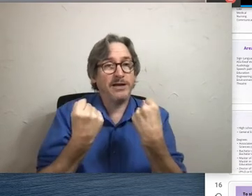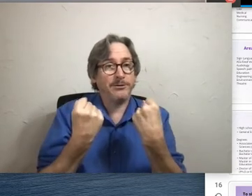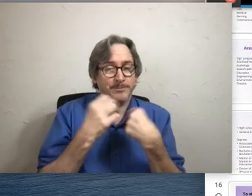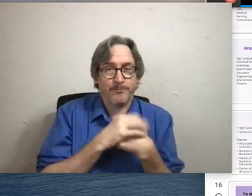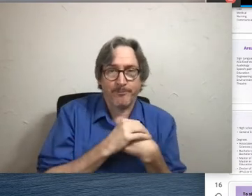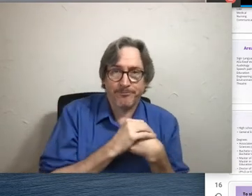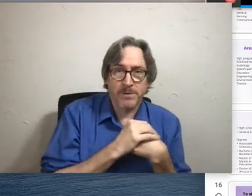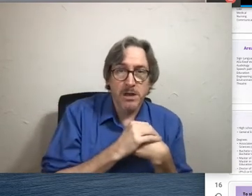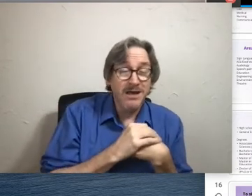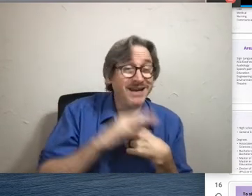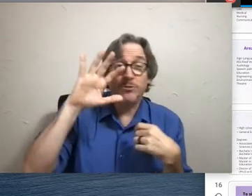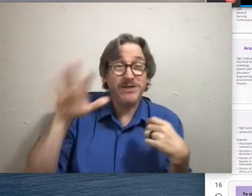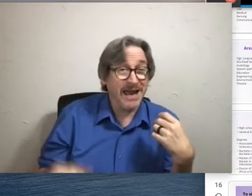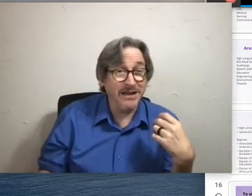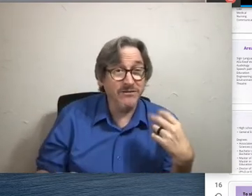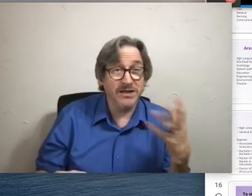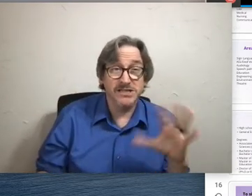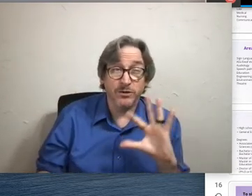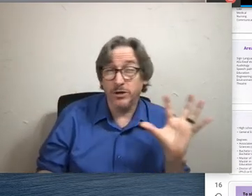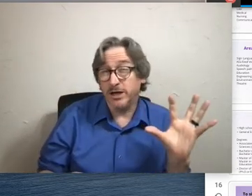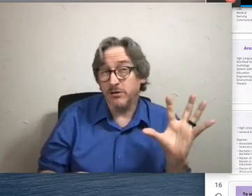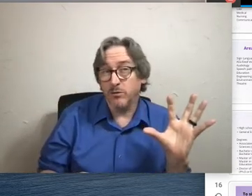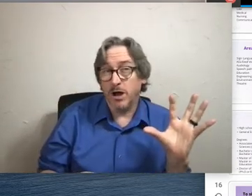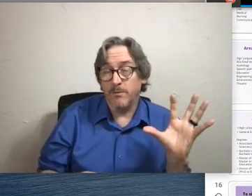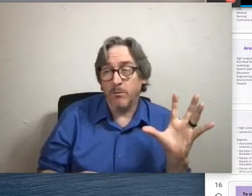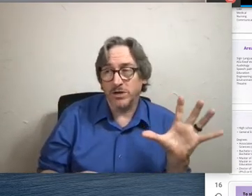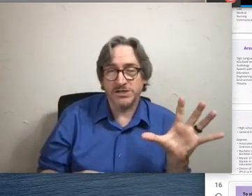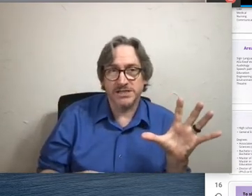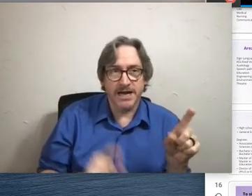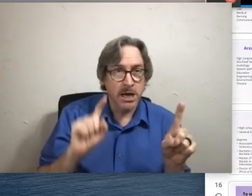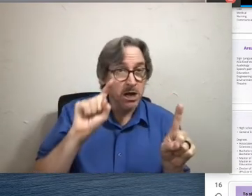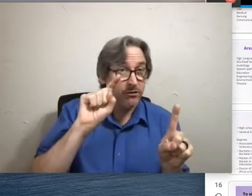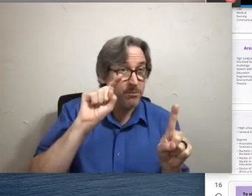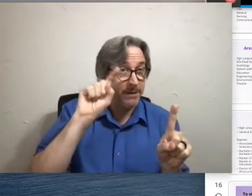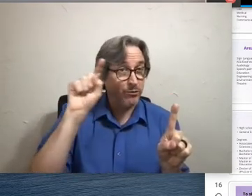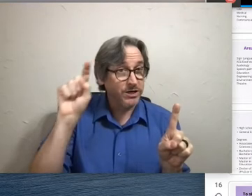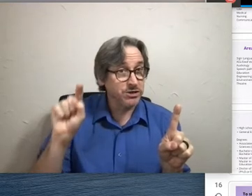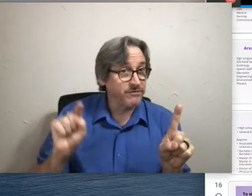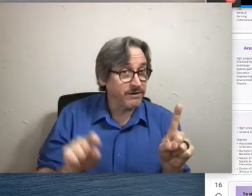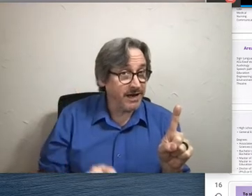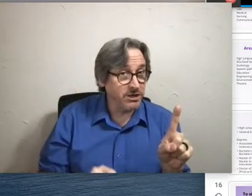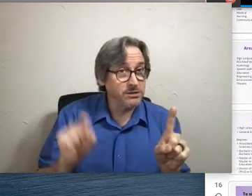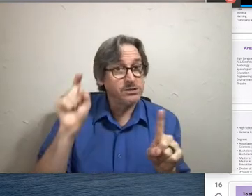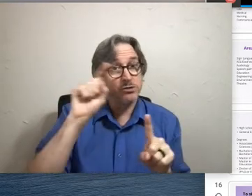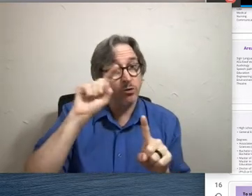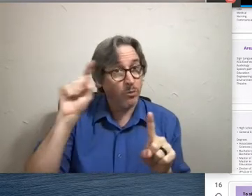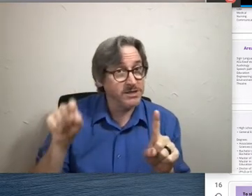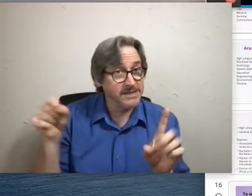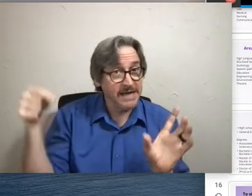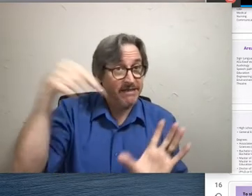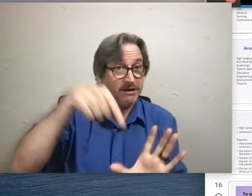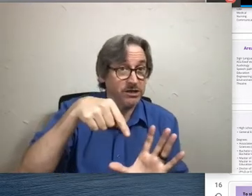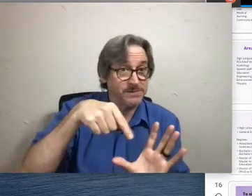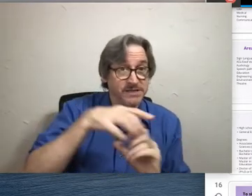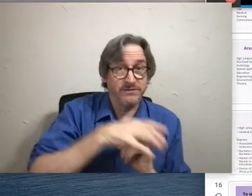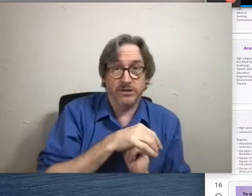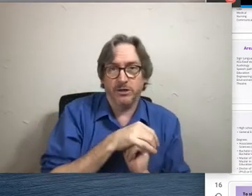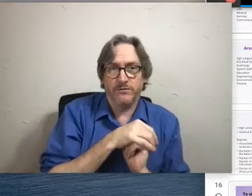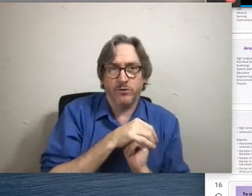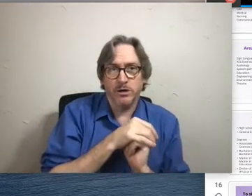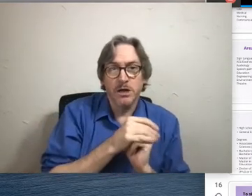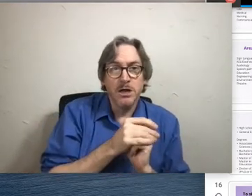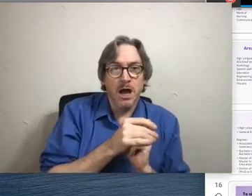break. And again, with any of these, if you look at what's the sign, there may be regional variations or ones that they're going to